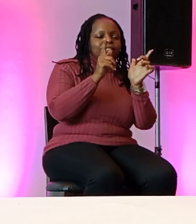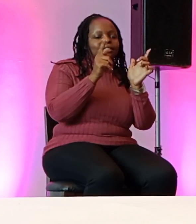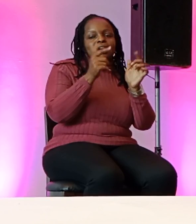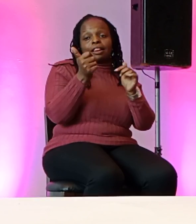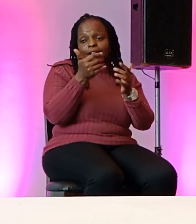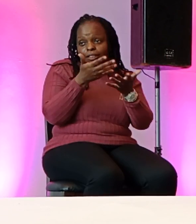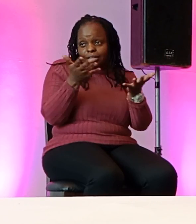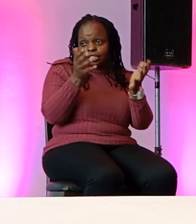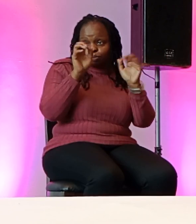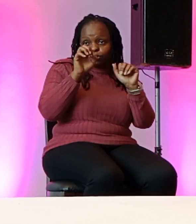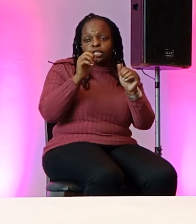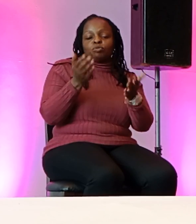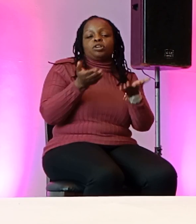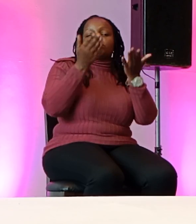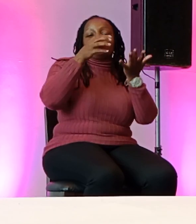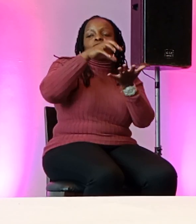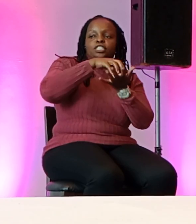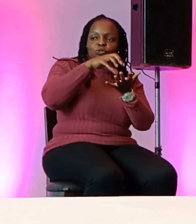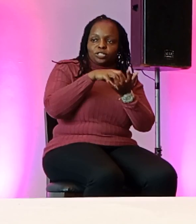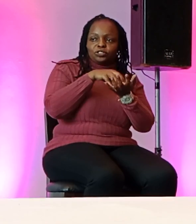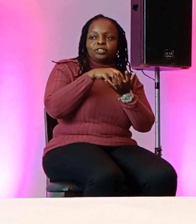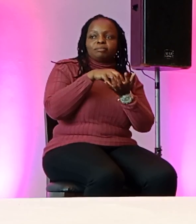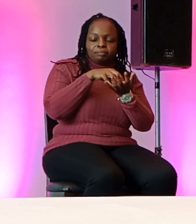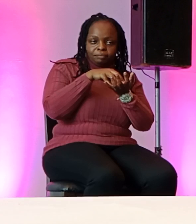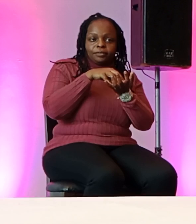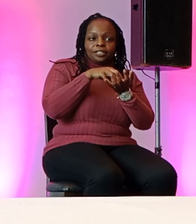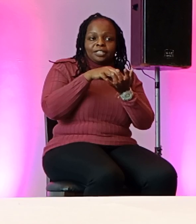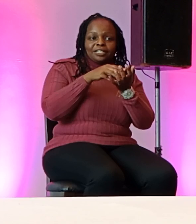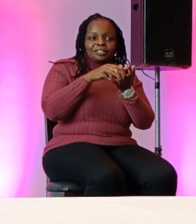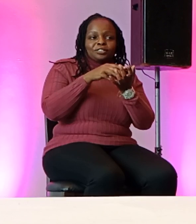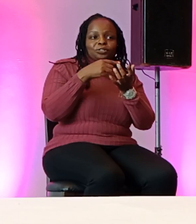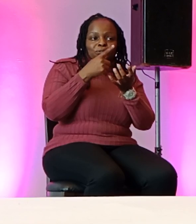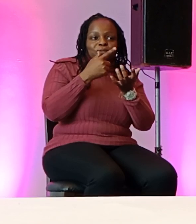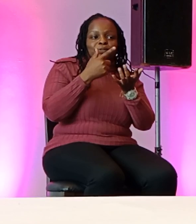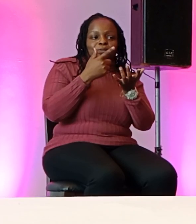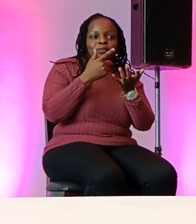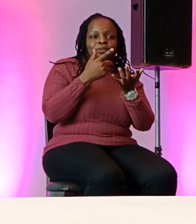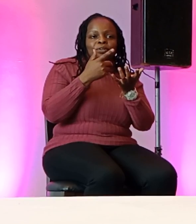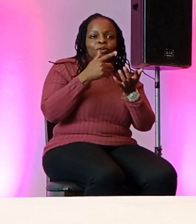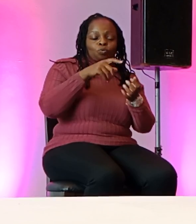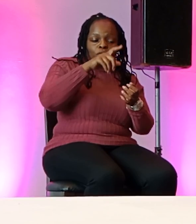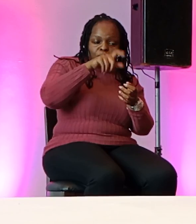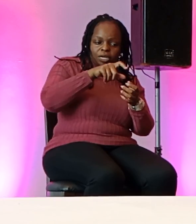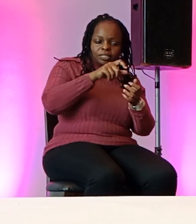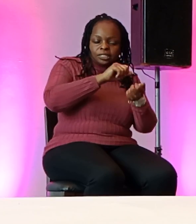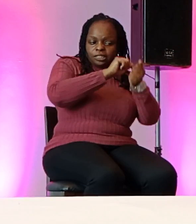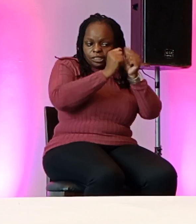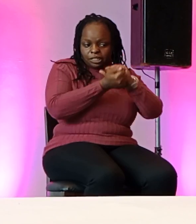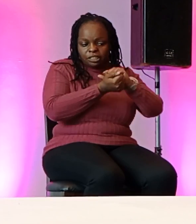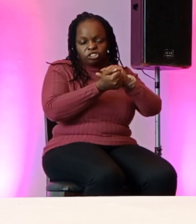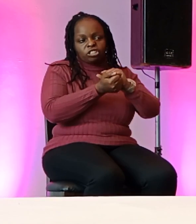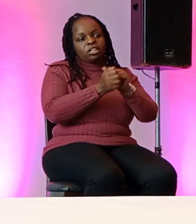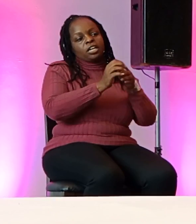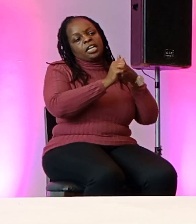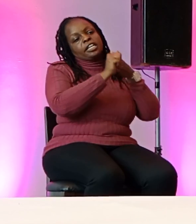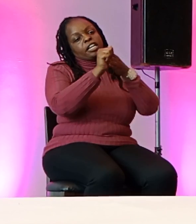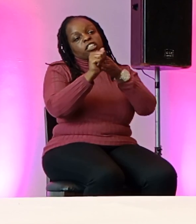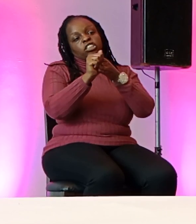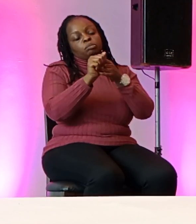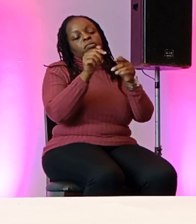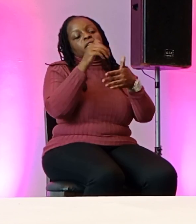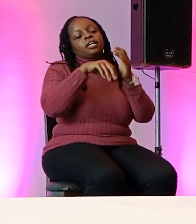do also to improve the situation. Let us redefine what leadership looks like